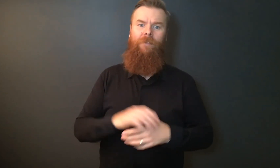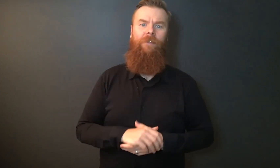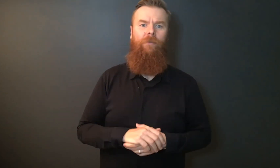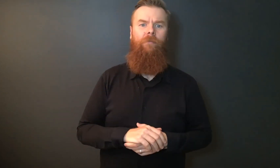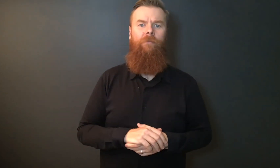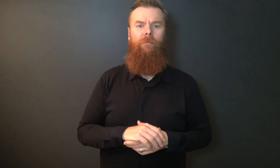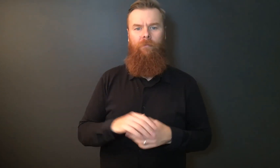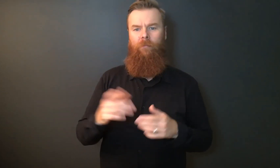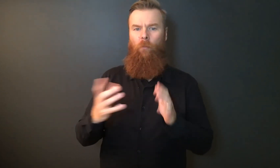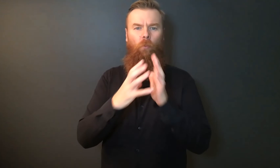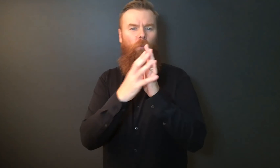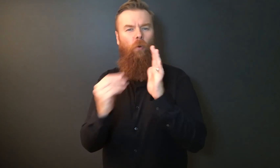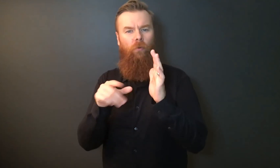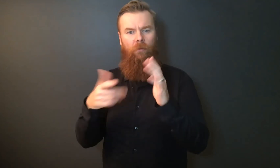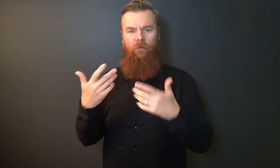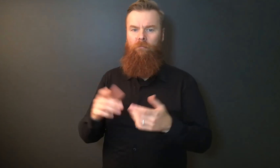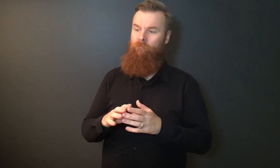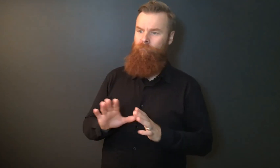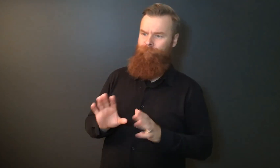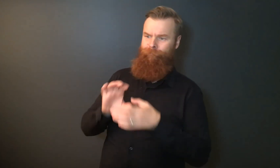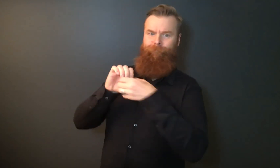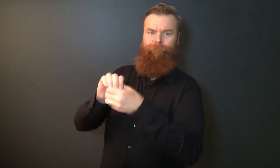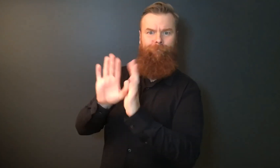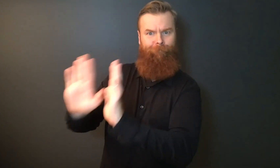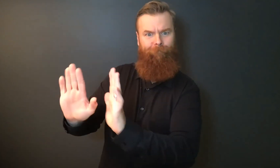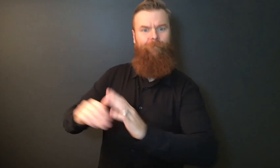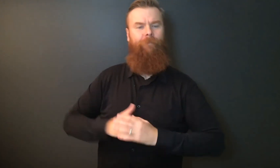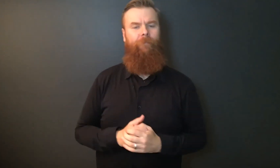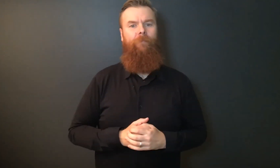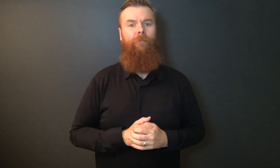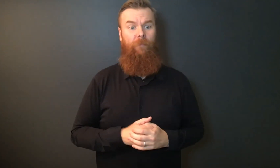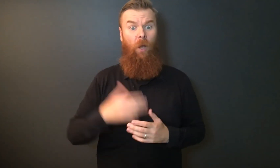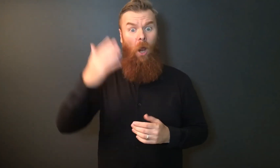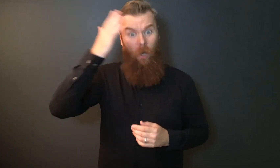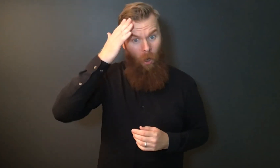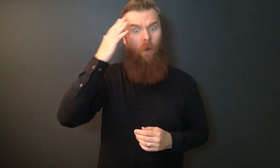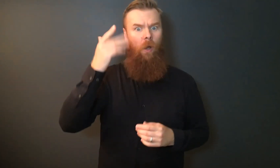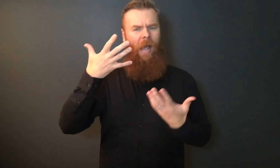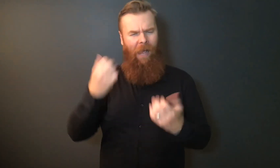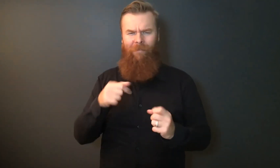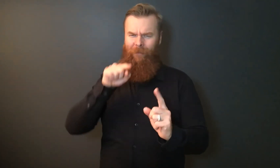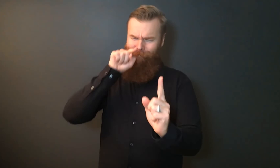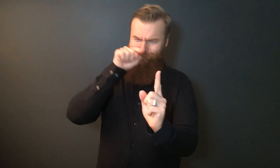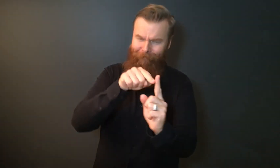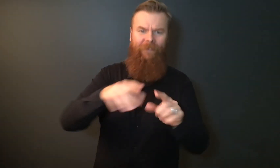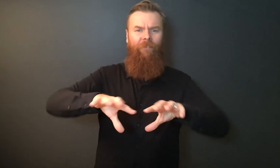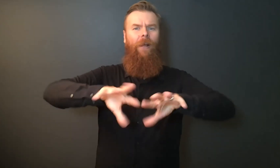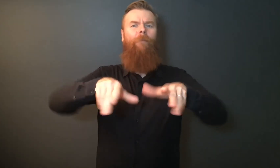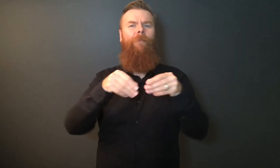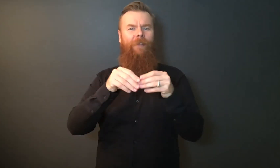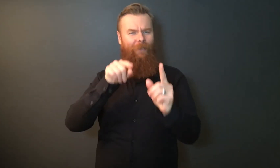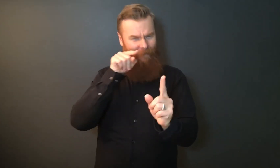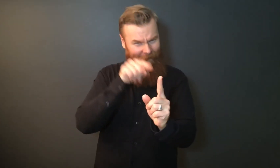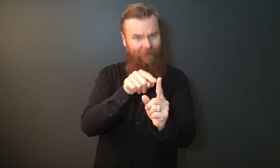word families, and I think it's worth breaking down families because actually most caregivers are women, and many families